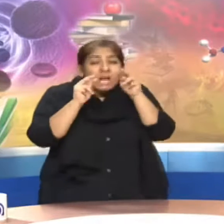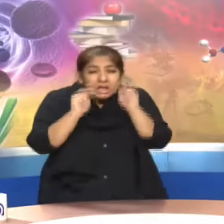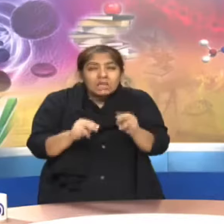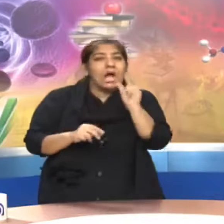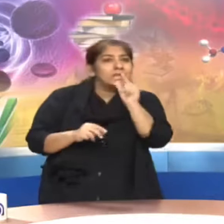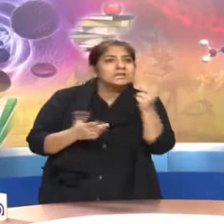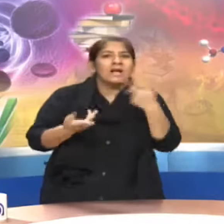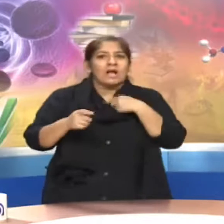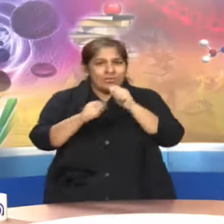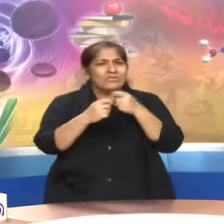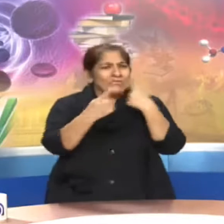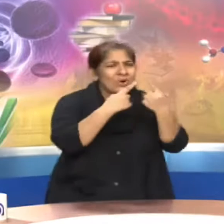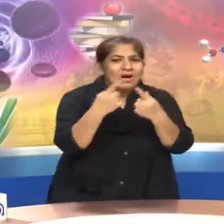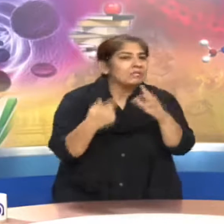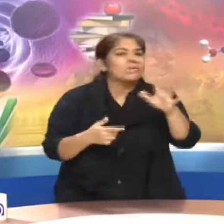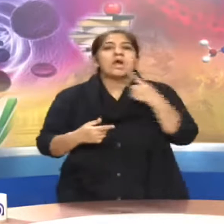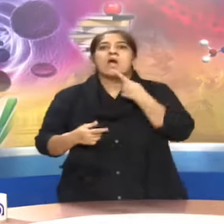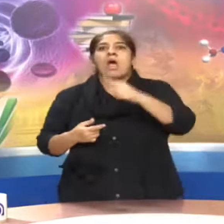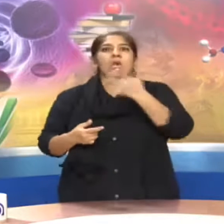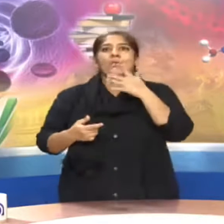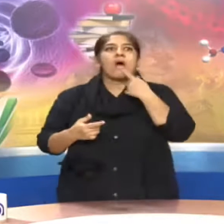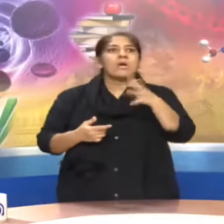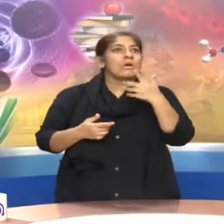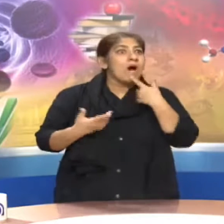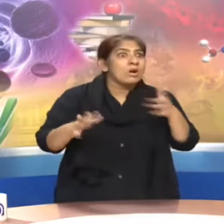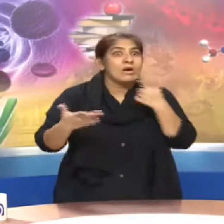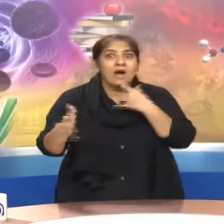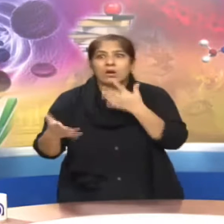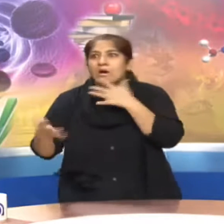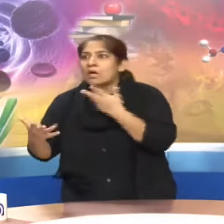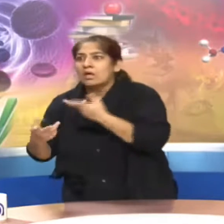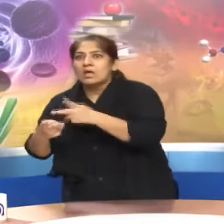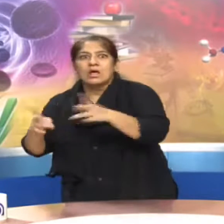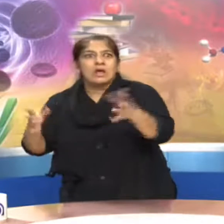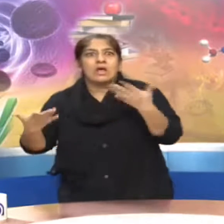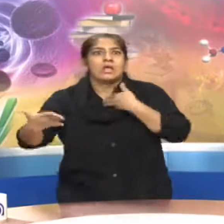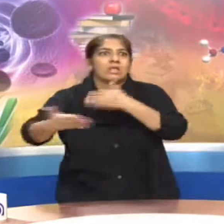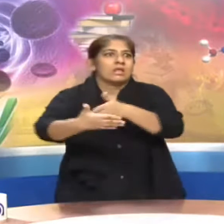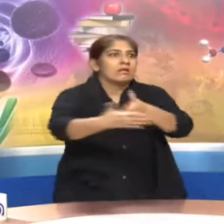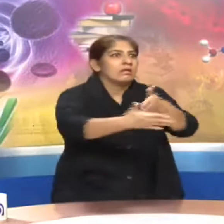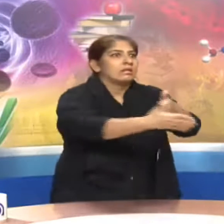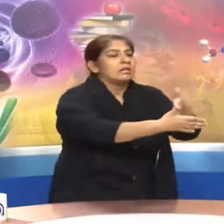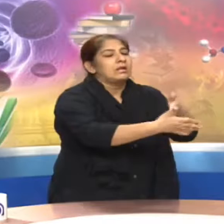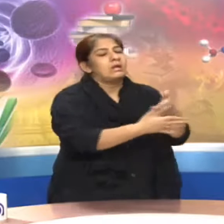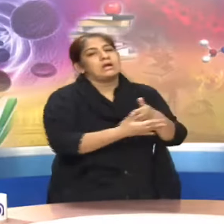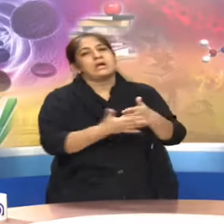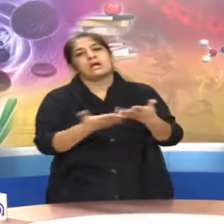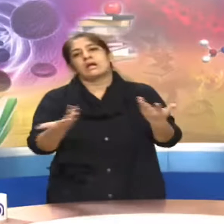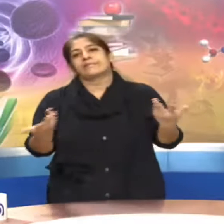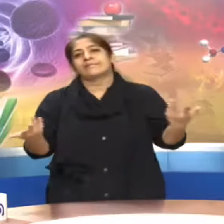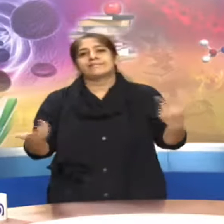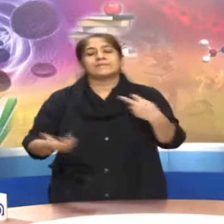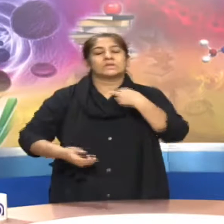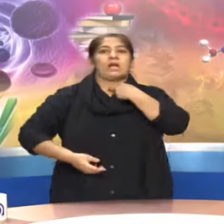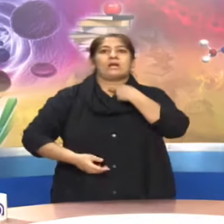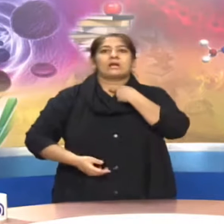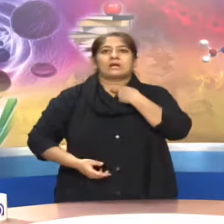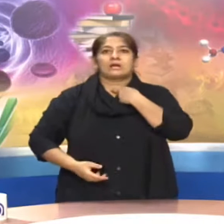There are sometimes it happens that a person needs to access those facilities, but that acts as a